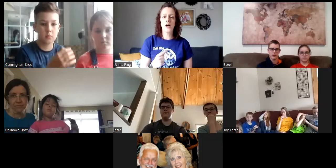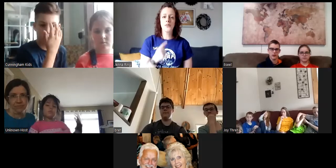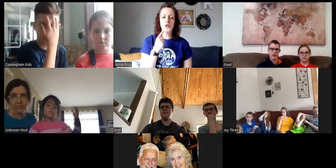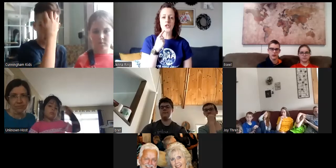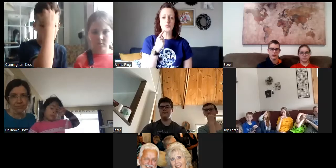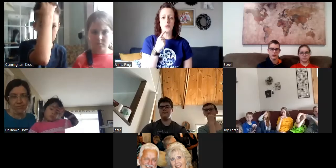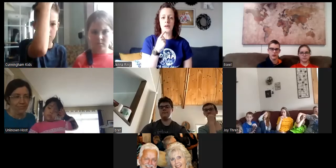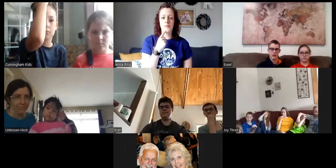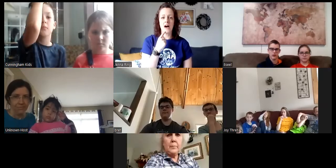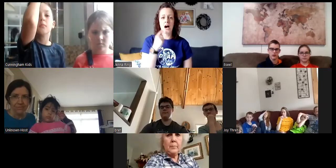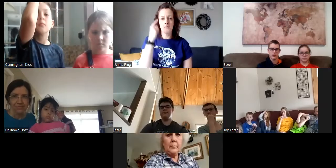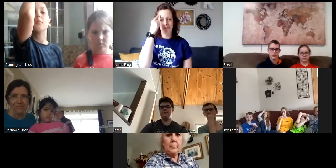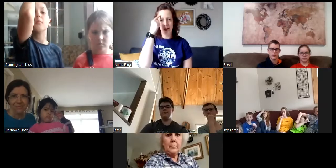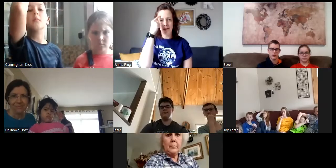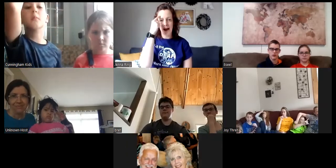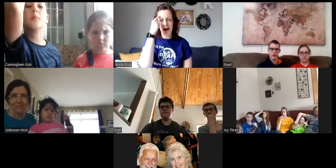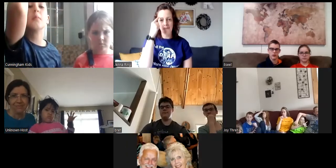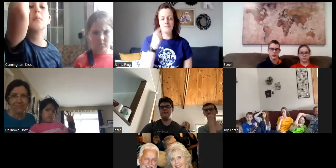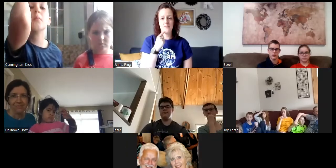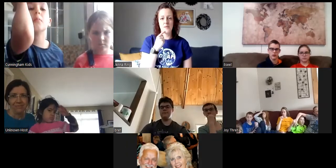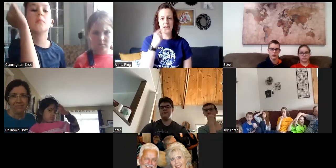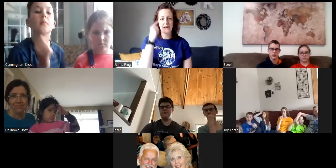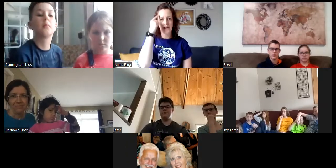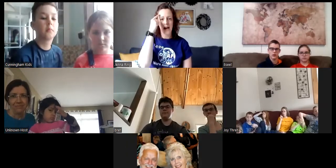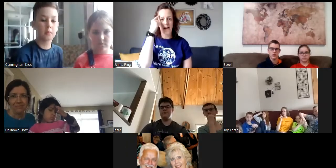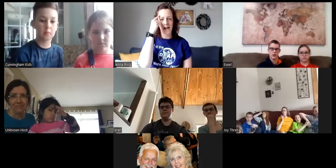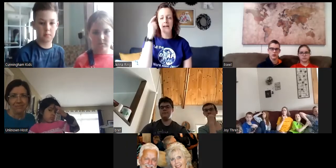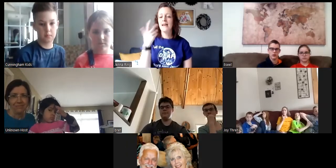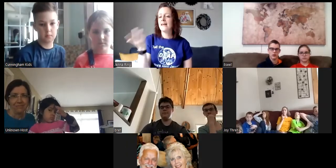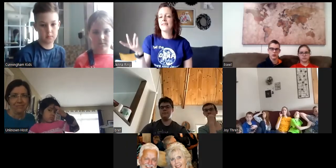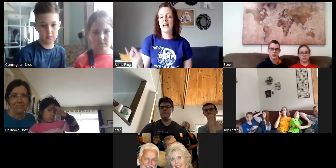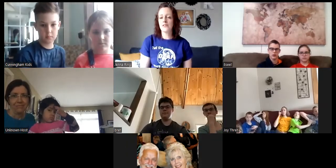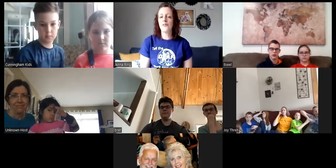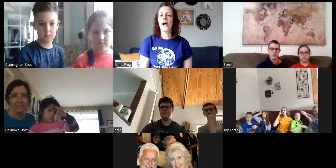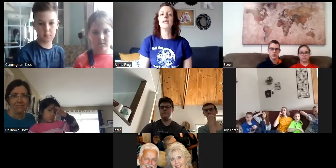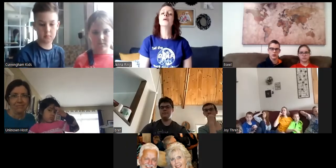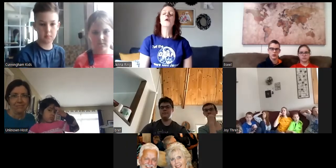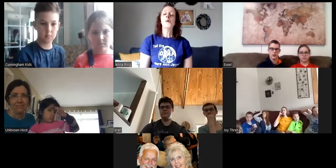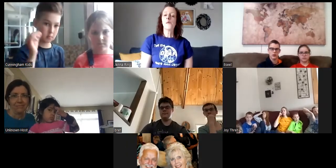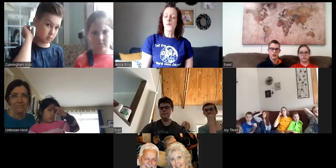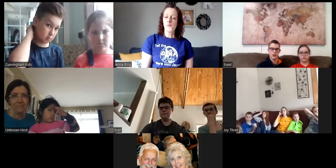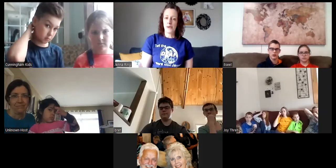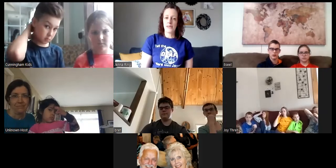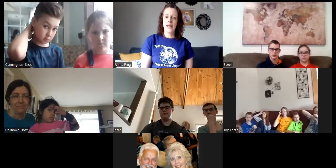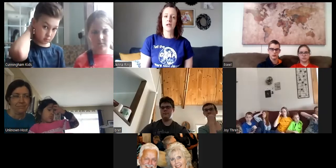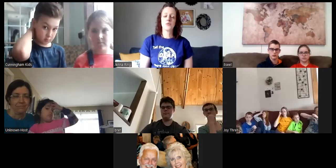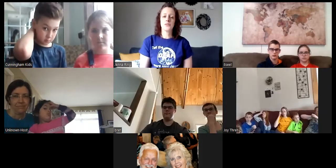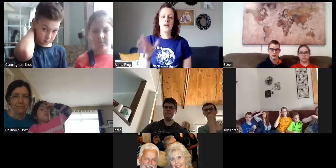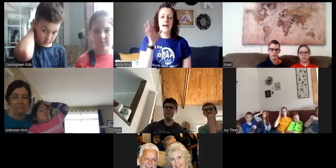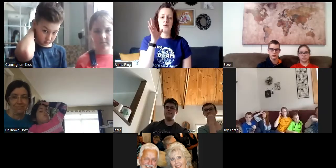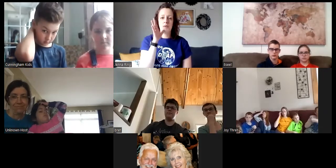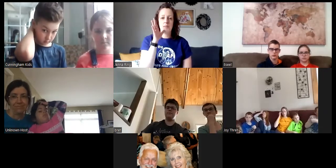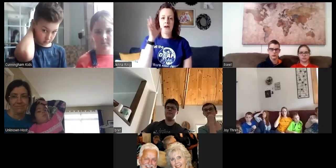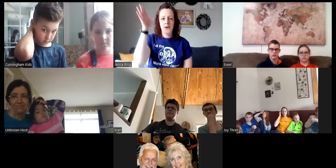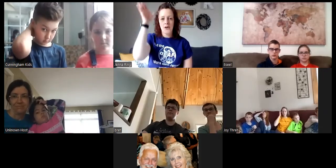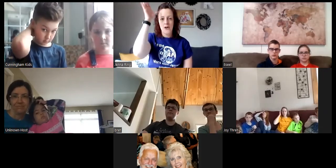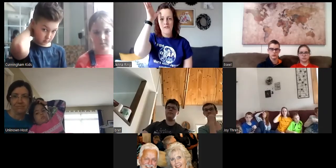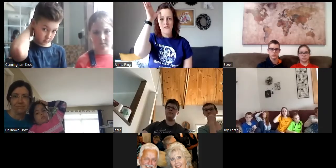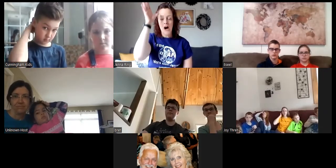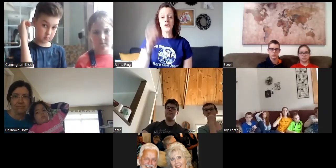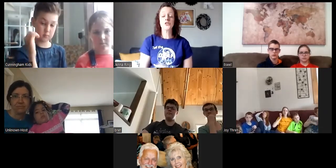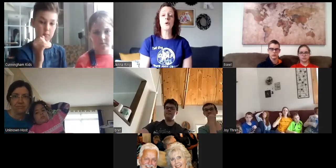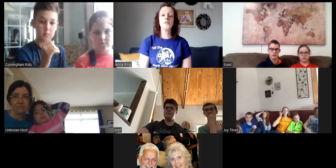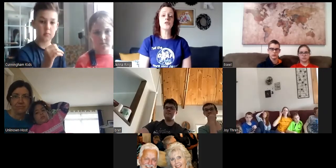to talk. They'll just point mom and dad, mommy, daddy. That's fine. But the actual sign would be